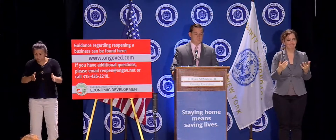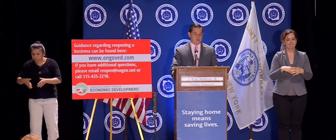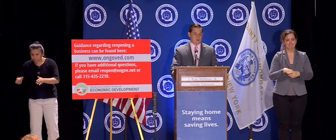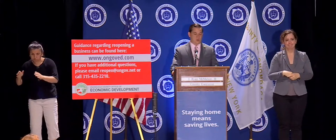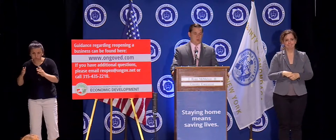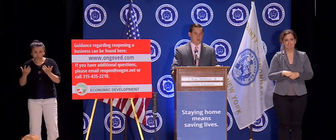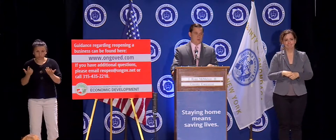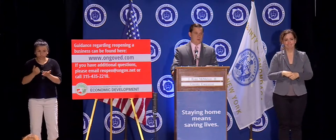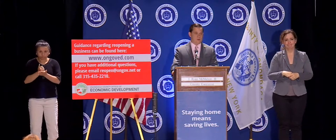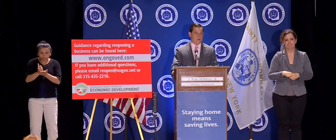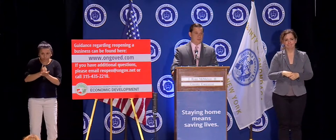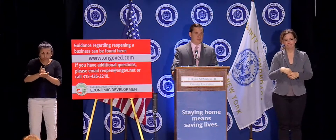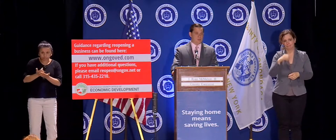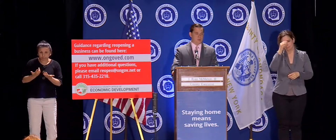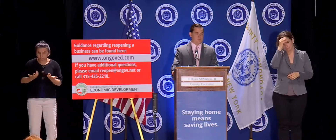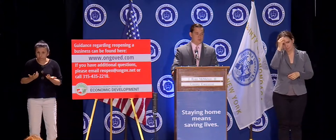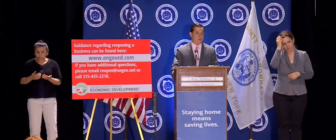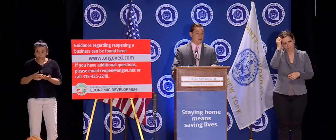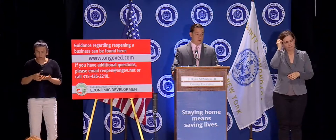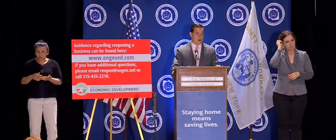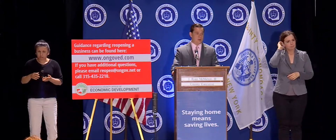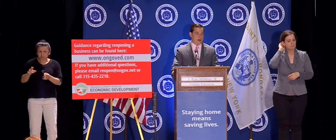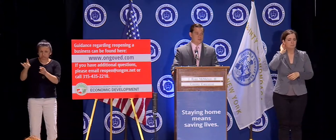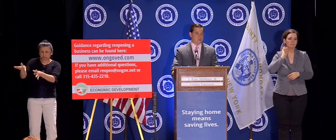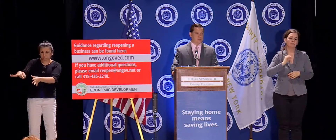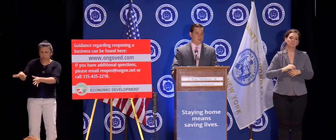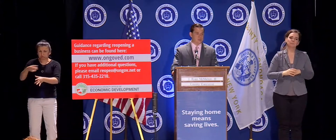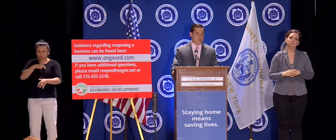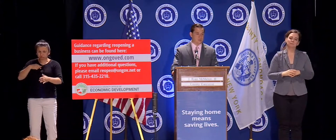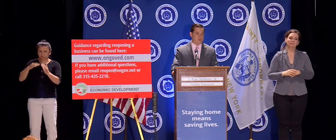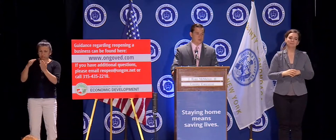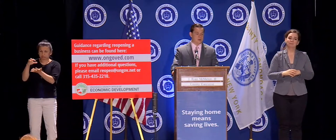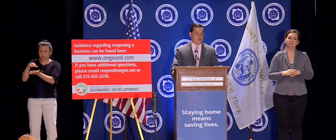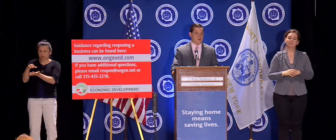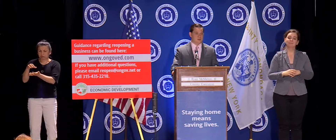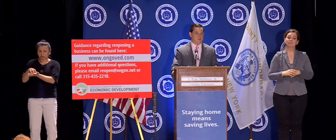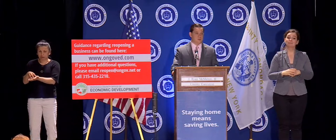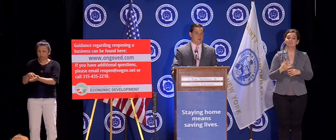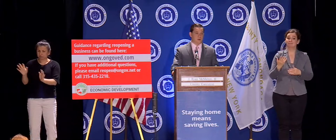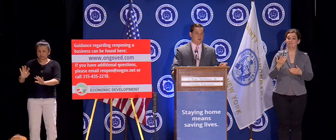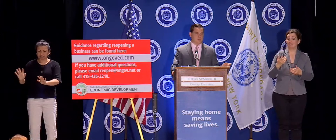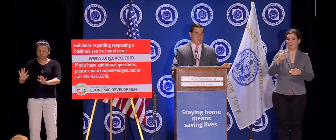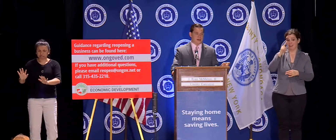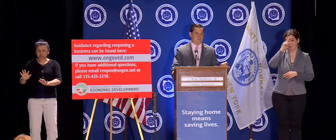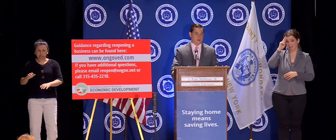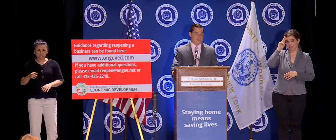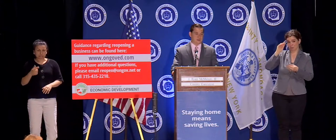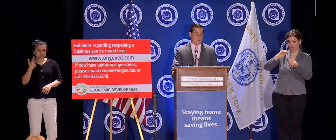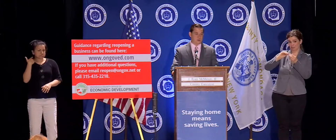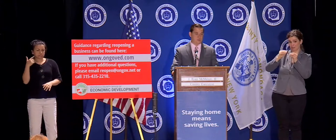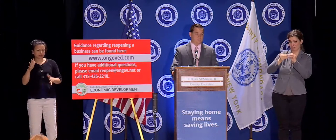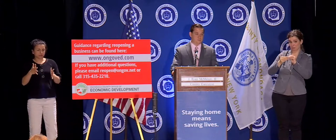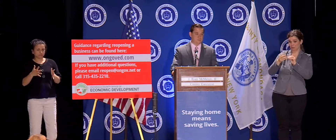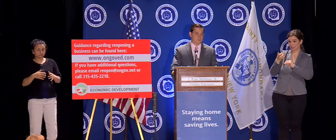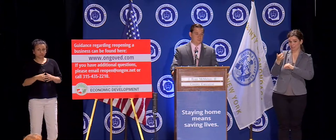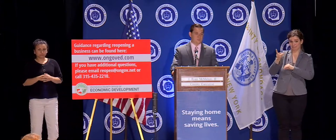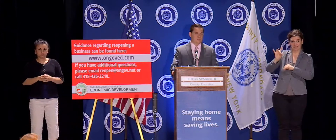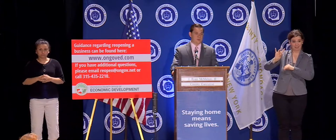is hold these numbers into our regular hospitalization numbers, because these people don't need to be hospitalized